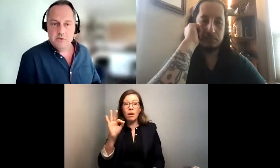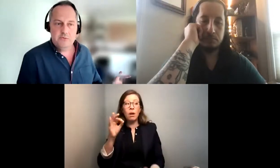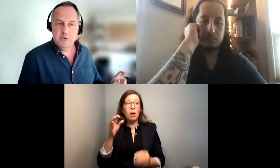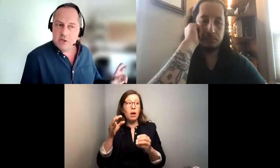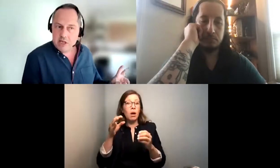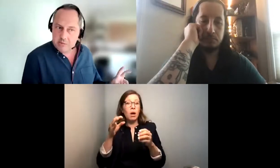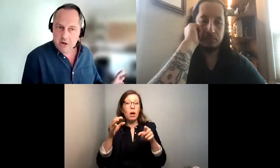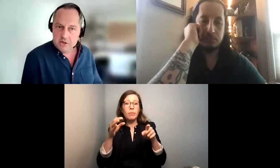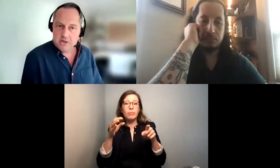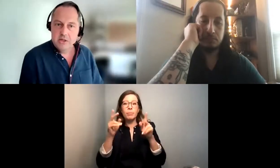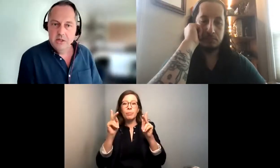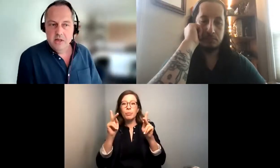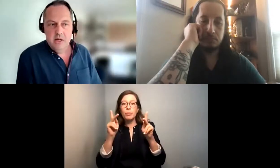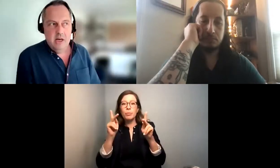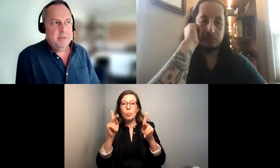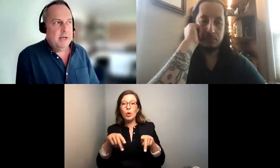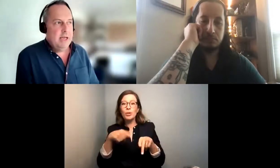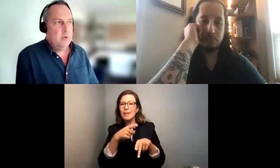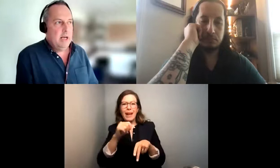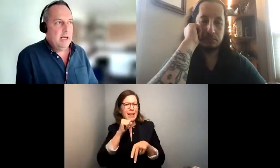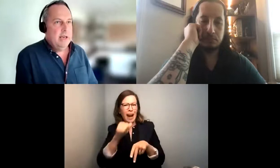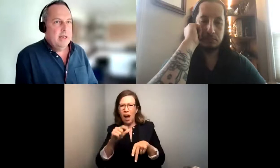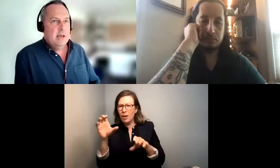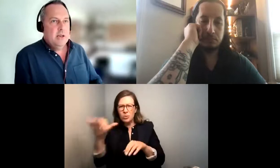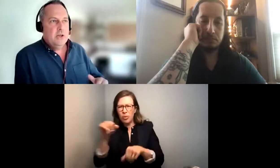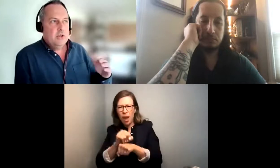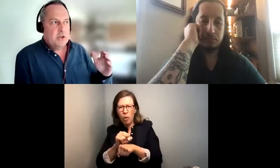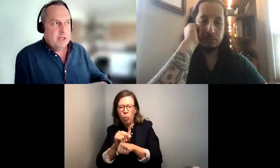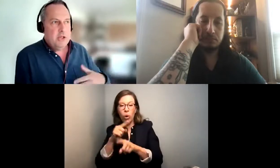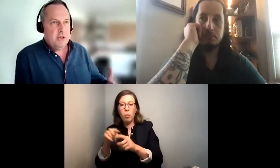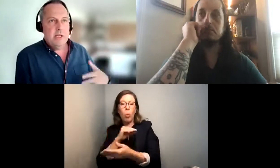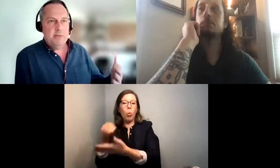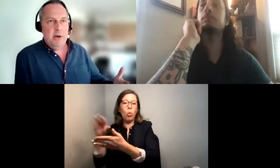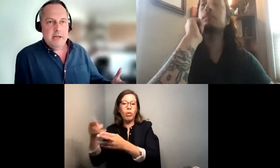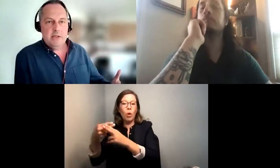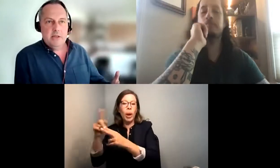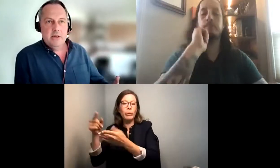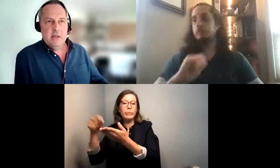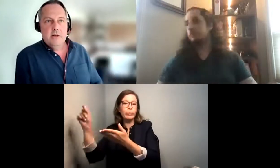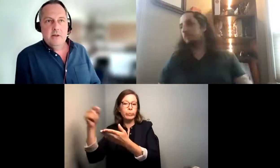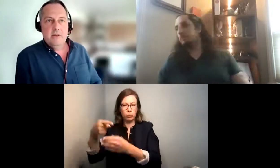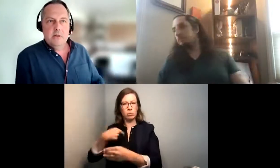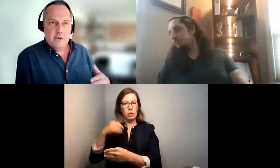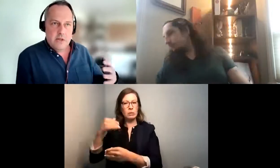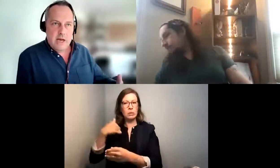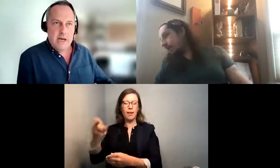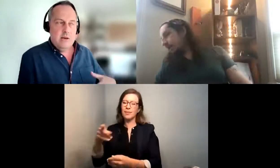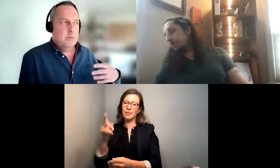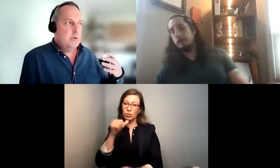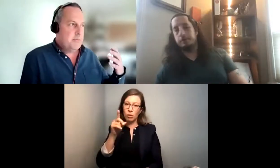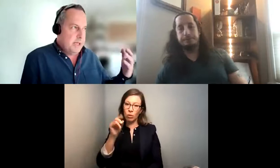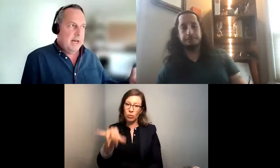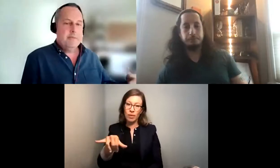just to tick a box. And equally, somebody shouldn't expect that